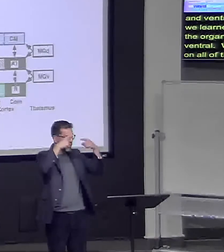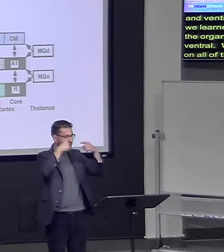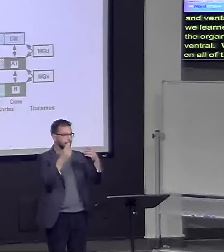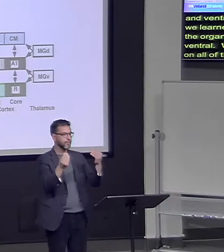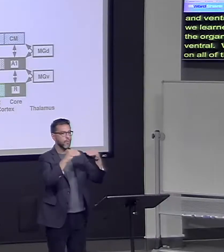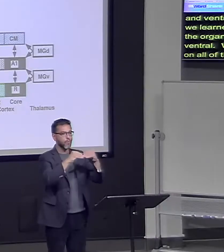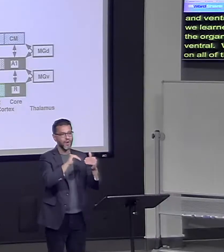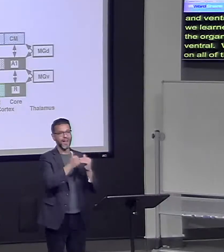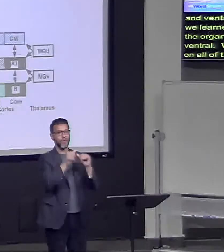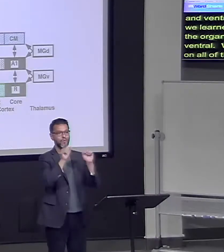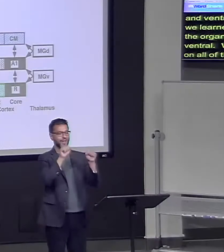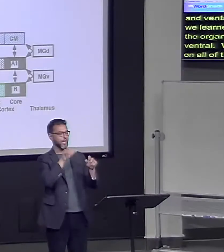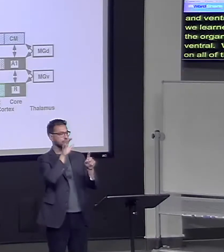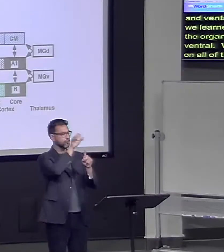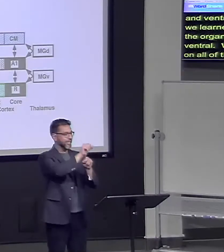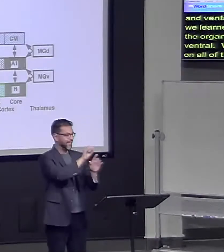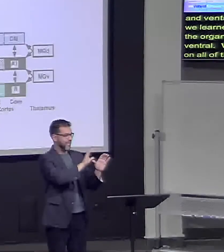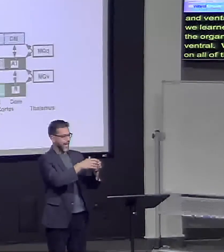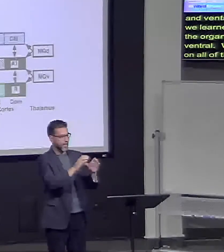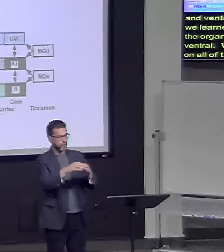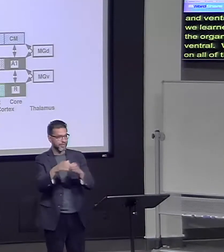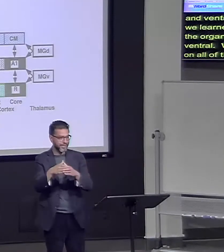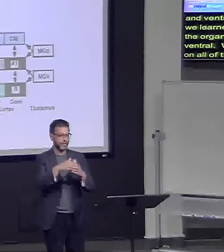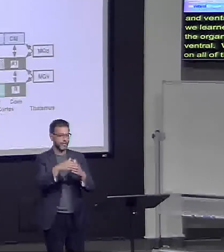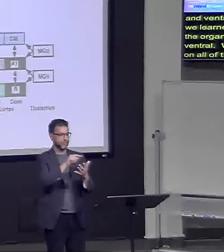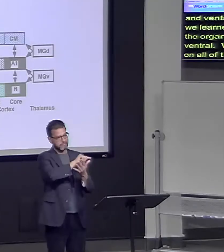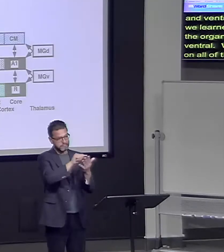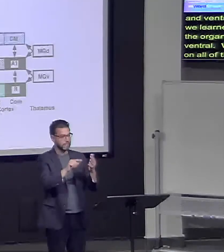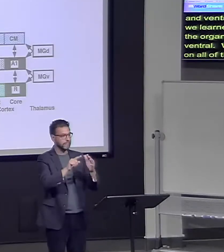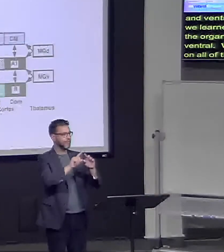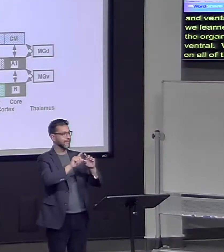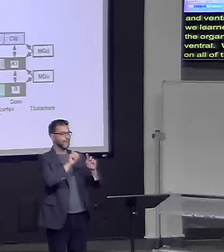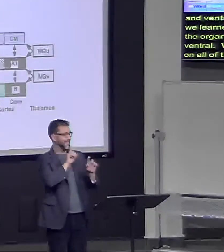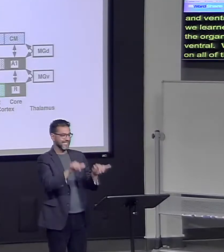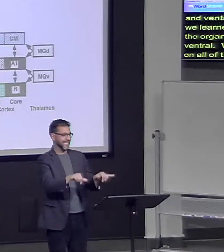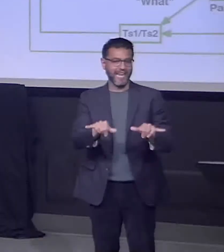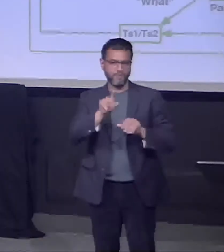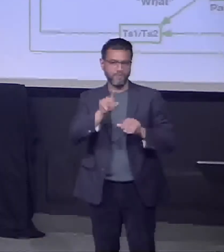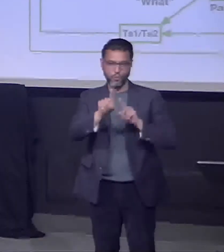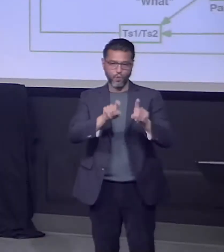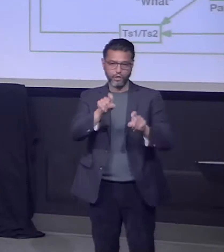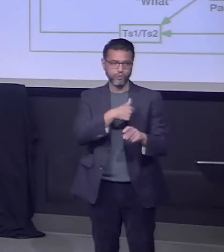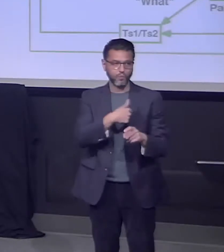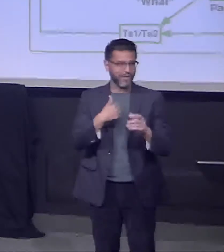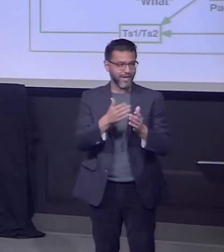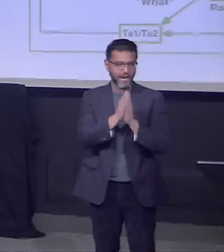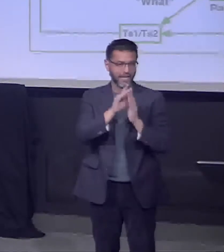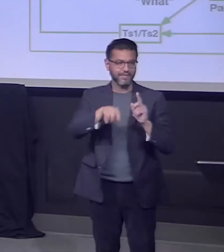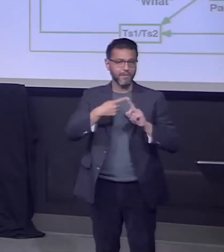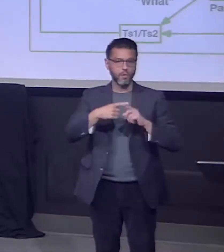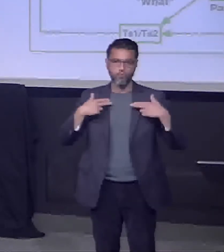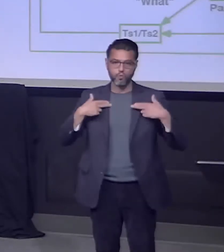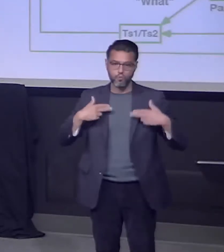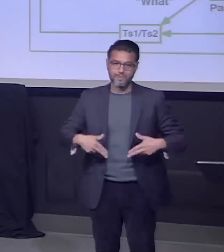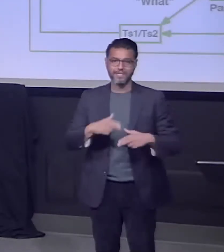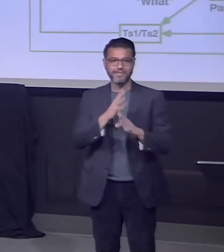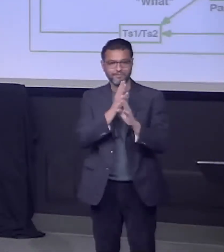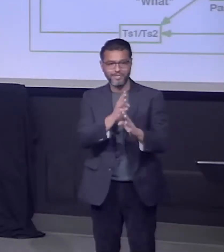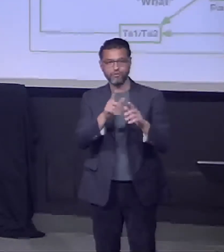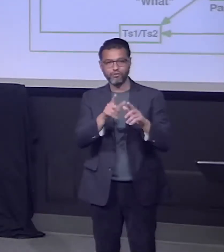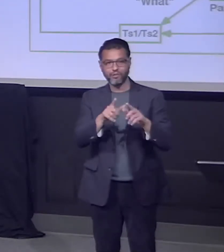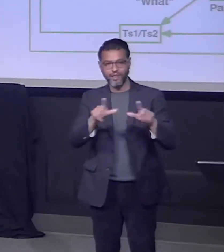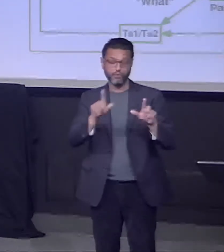achieve categorization, pitch invariance, all these things, all the same questions that we're asking about human speech and language as well,